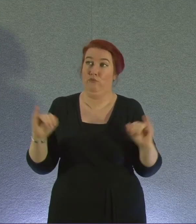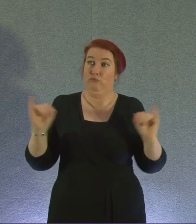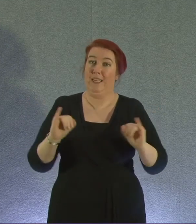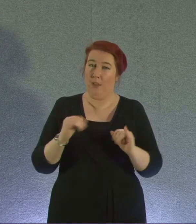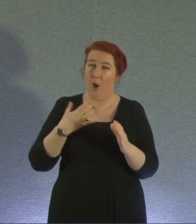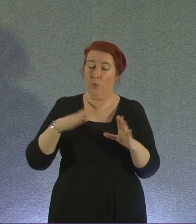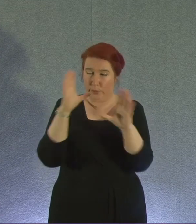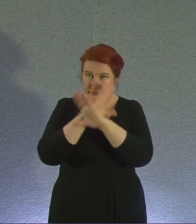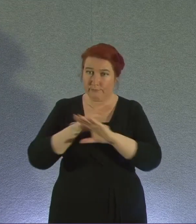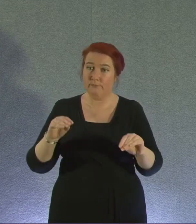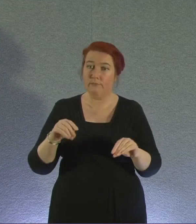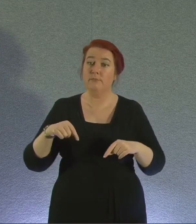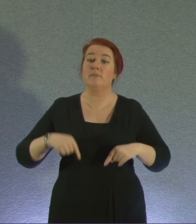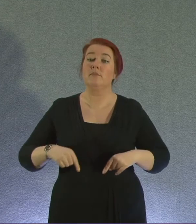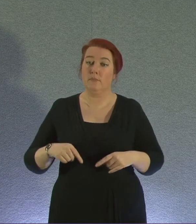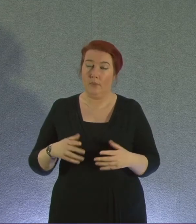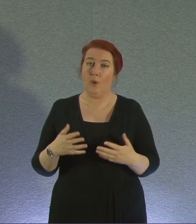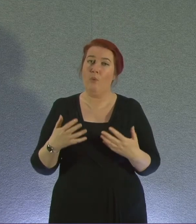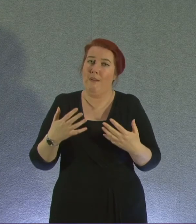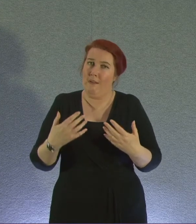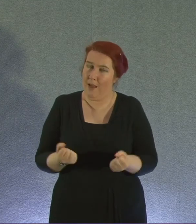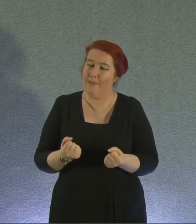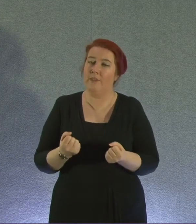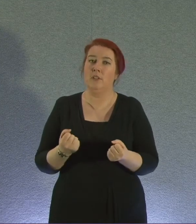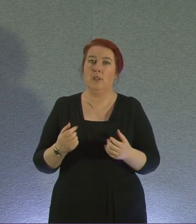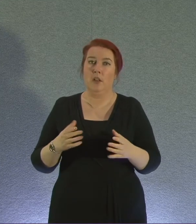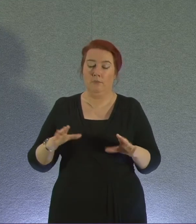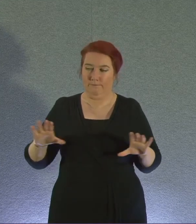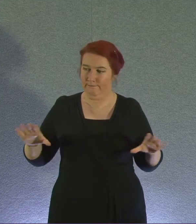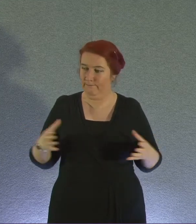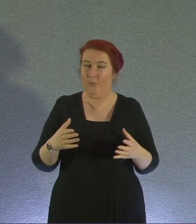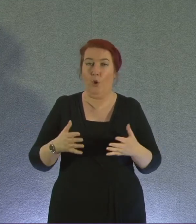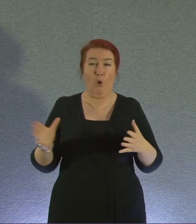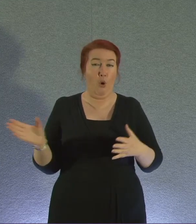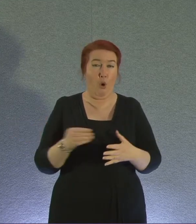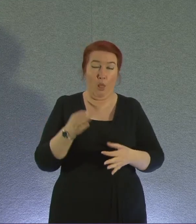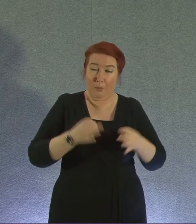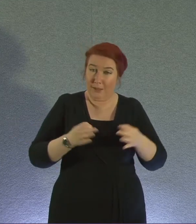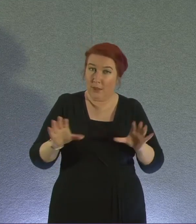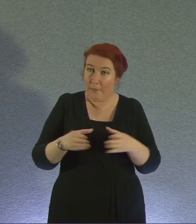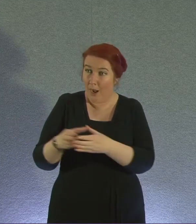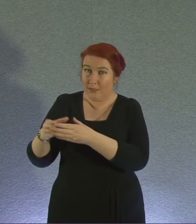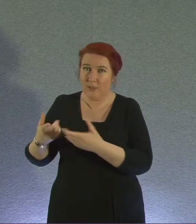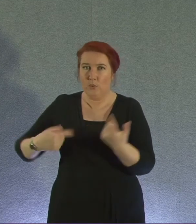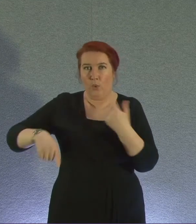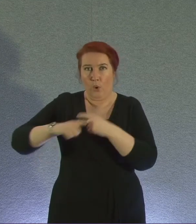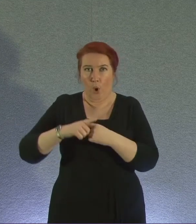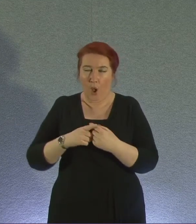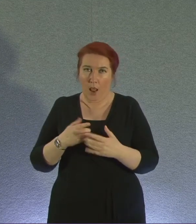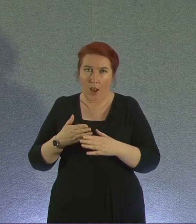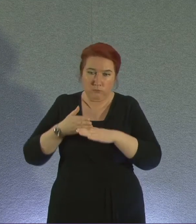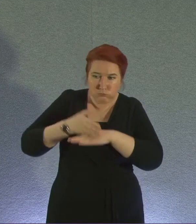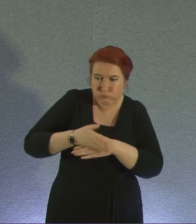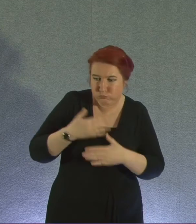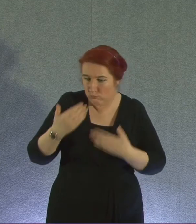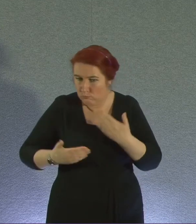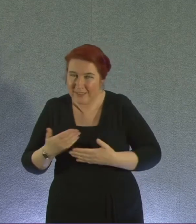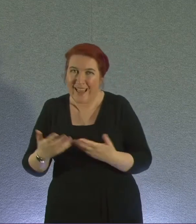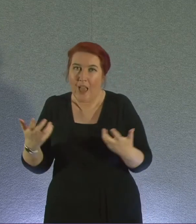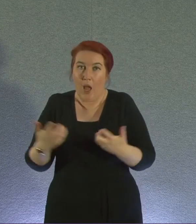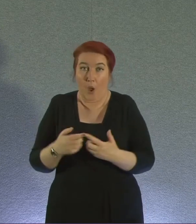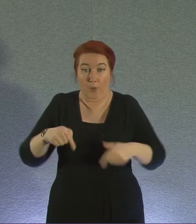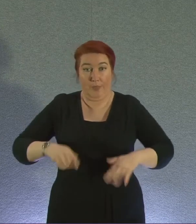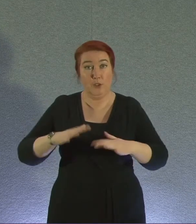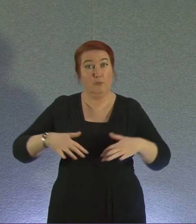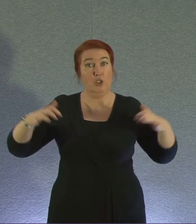that the Parliament is exploring with colleagues from all parties every avenue to determine how the Chamber and committees can